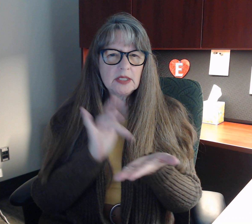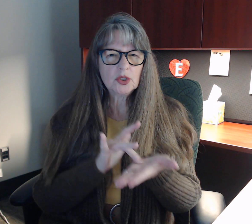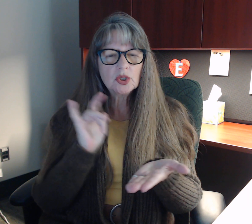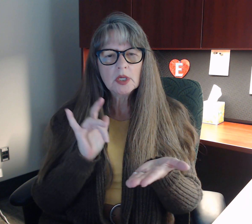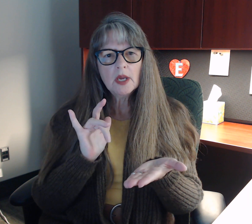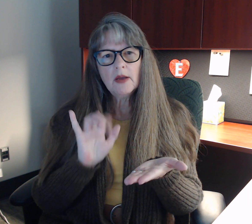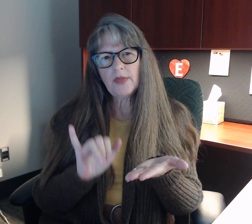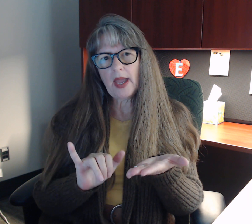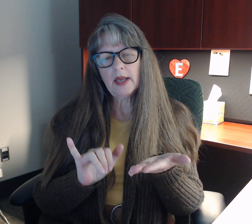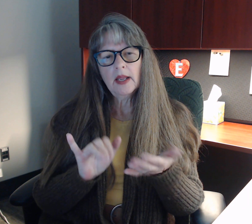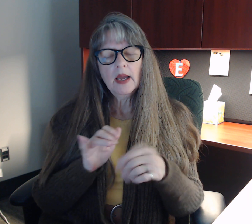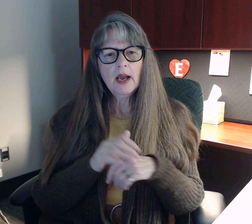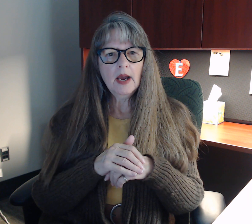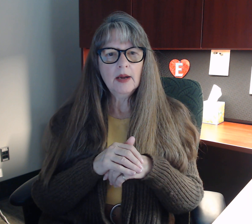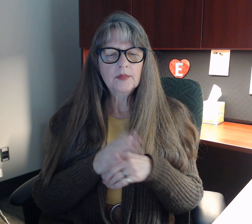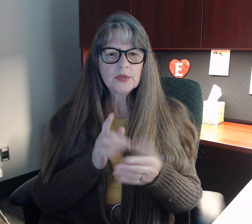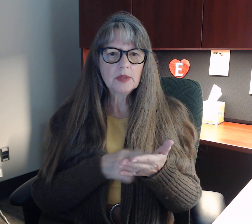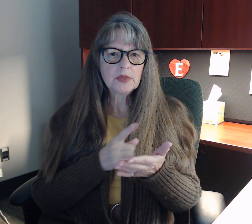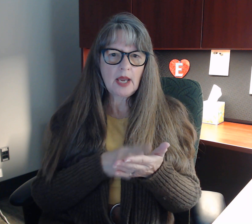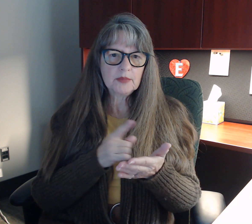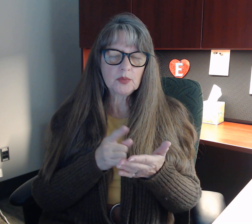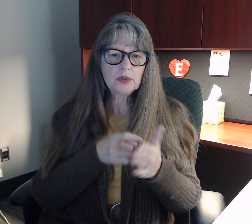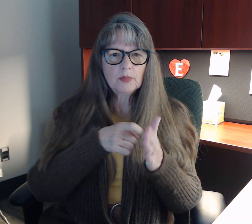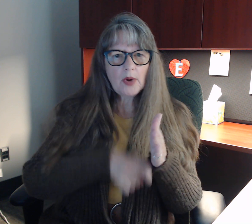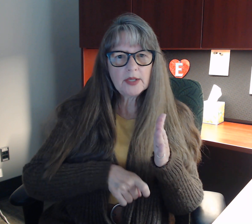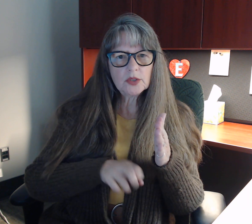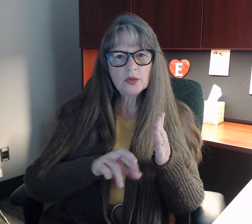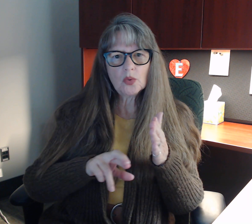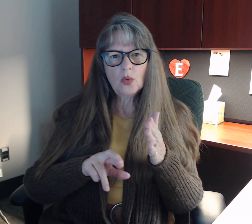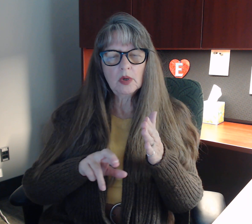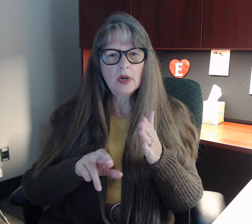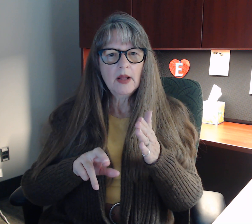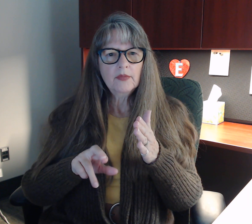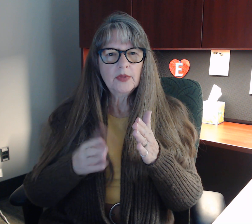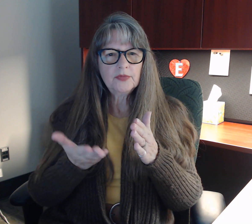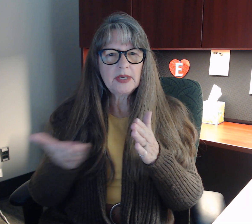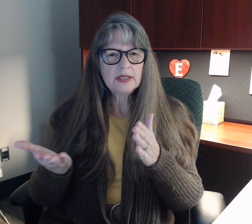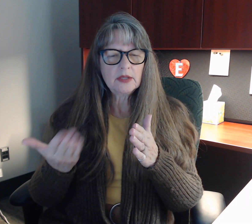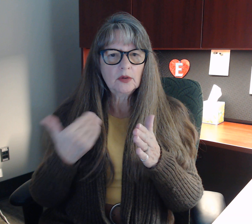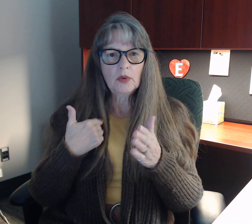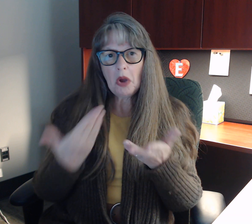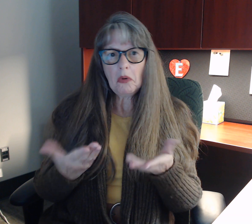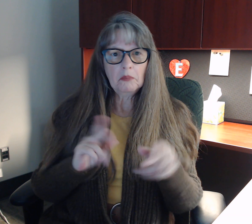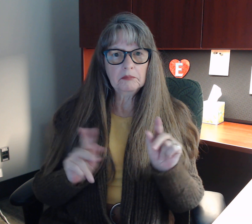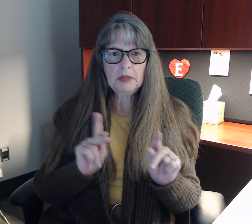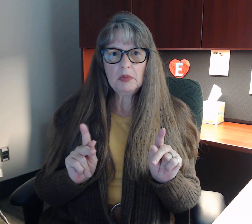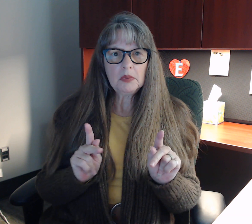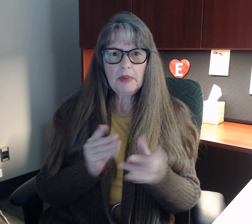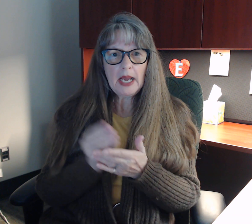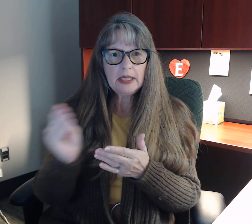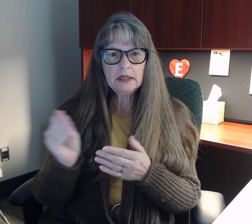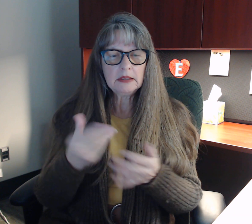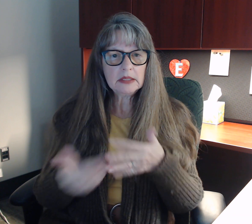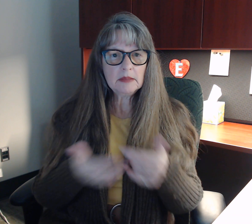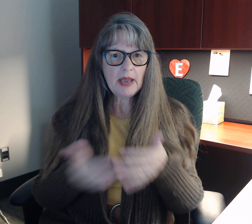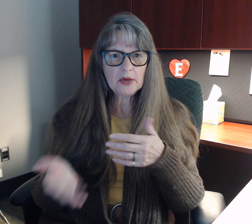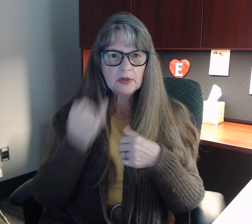take advantage of that sometimes with the prices or the things that they're going, oh, people will buy it. It doesn't matter if